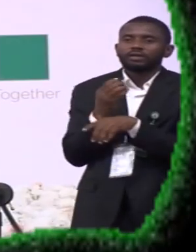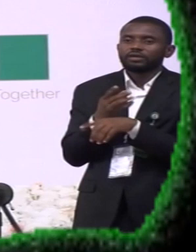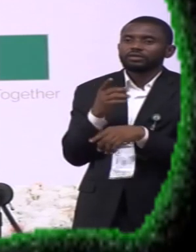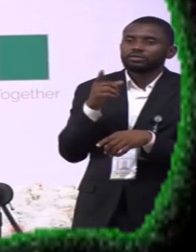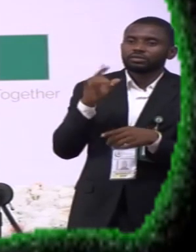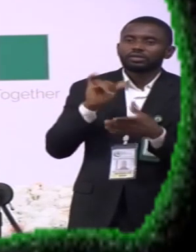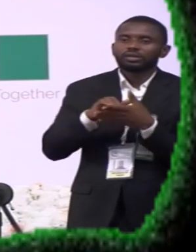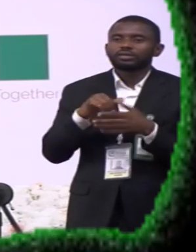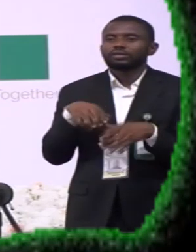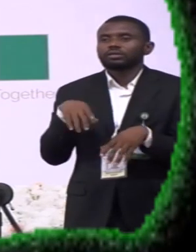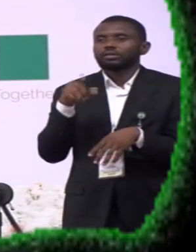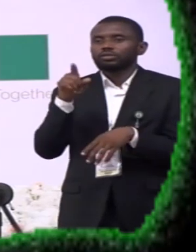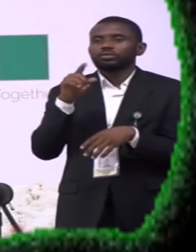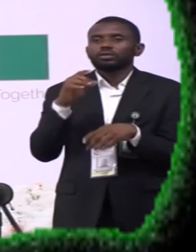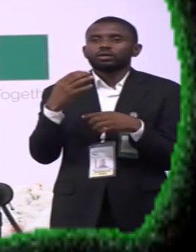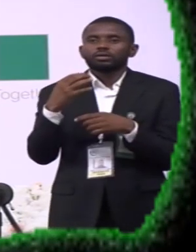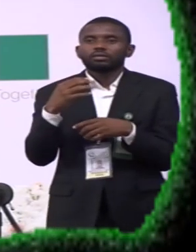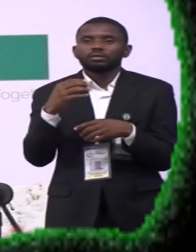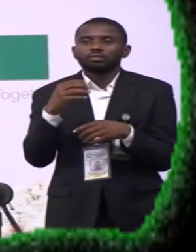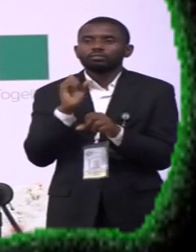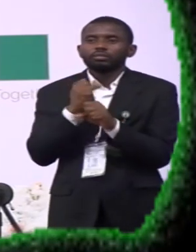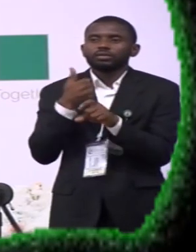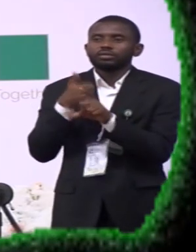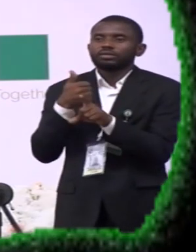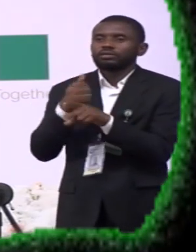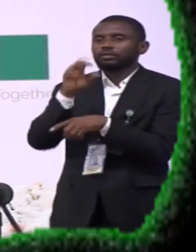magnetic personality. Our own